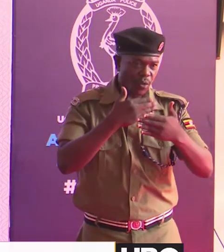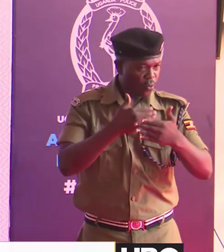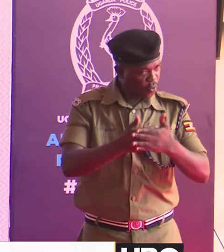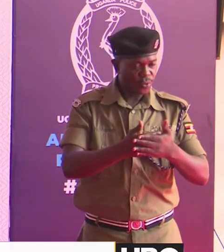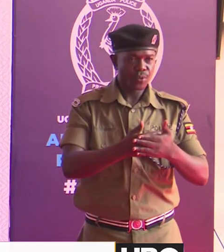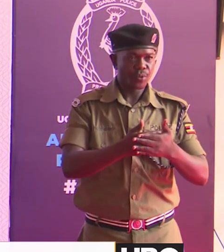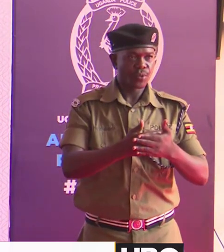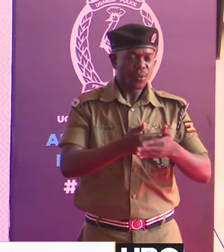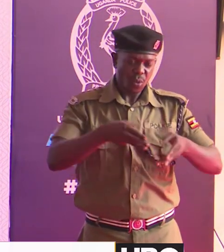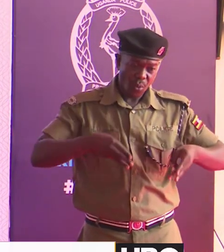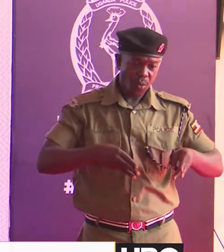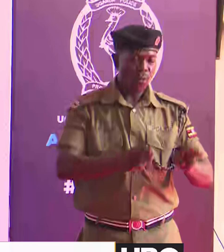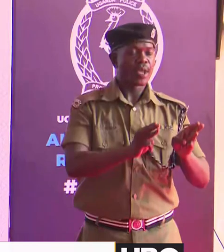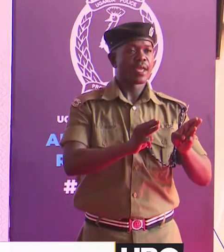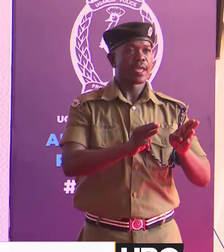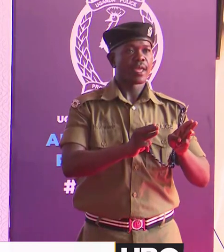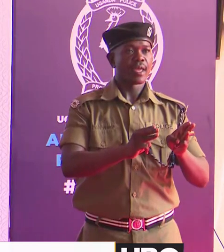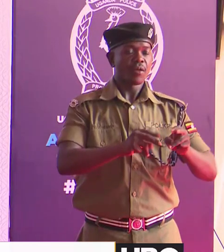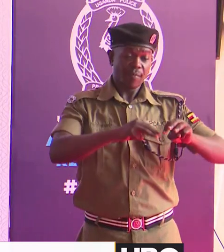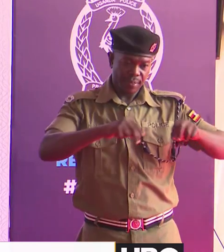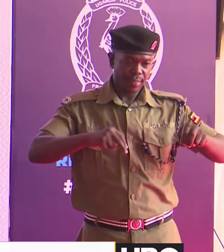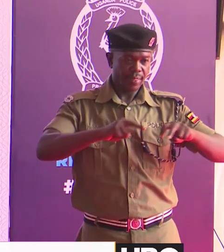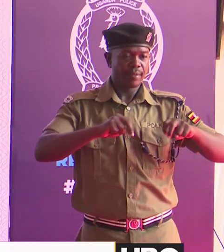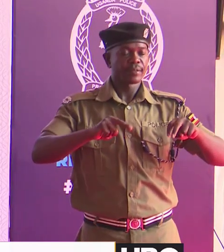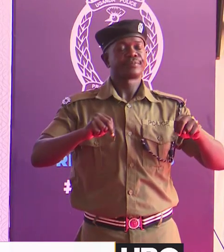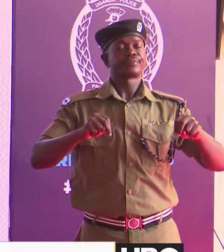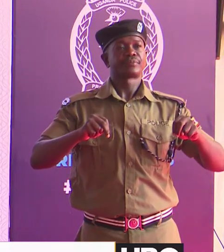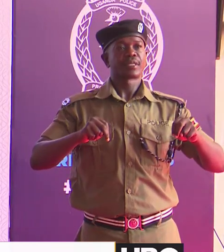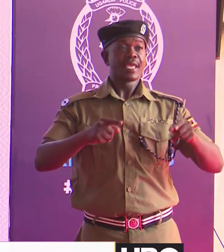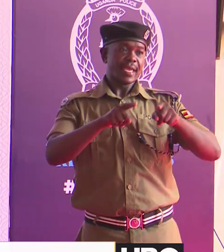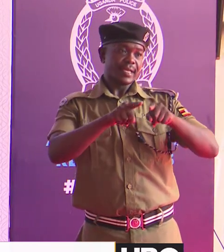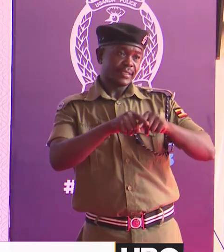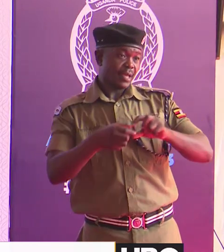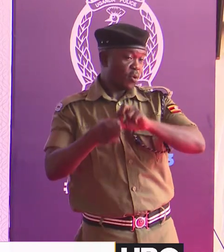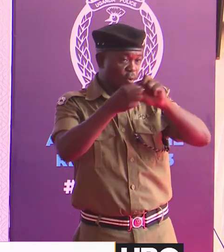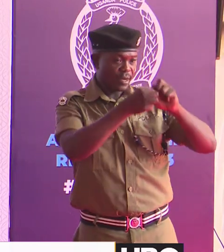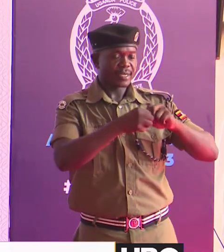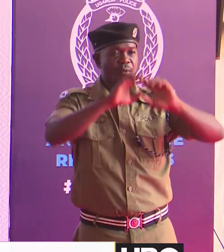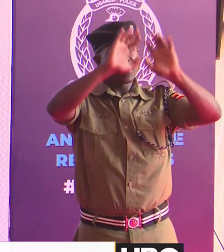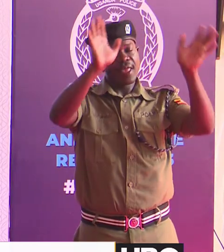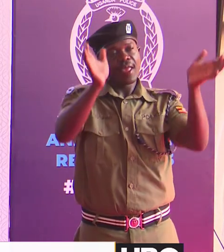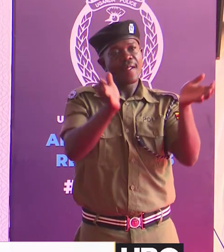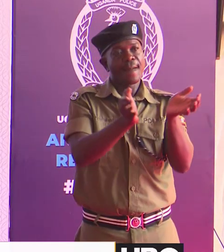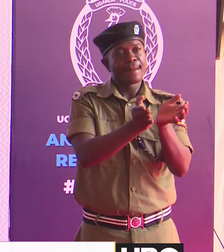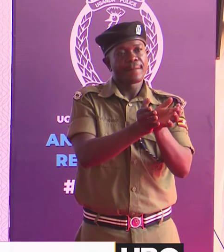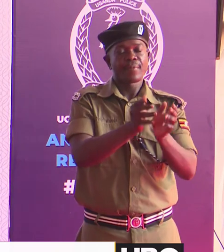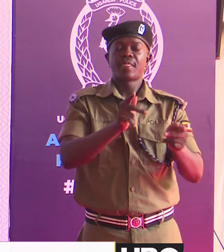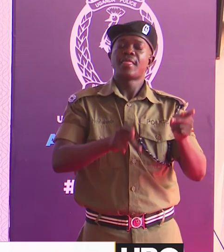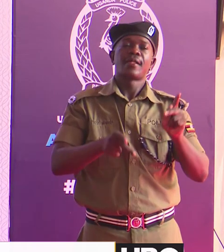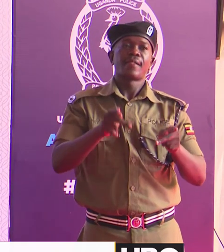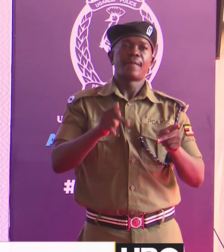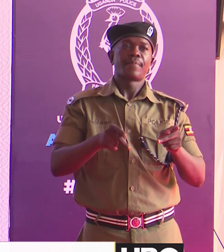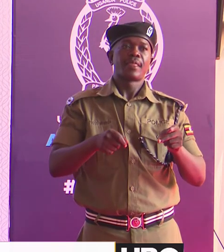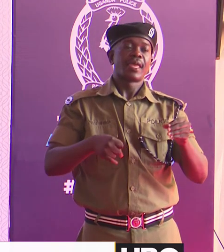intelligence. Furthermore, our strategic partnerships with the community, including the involvement